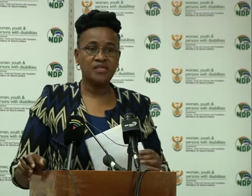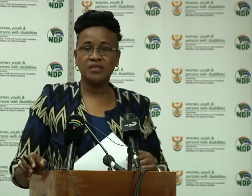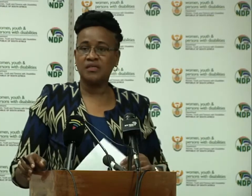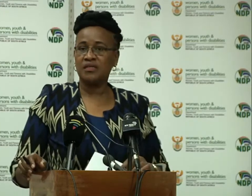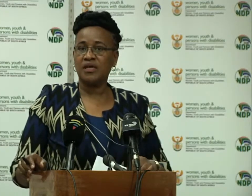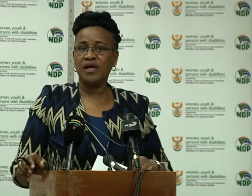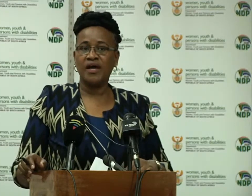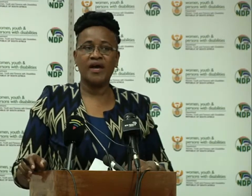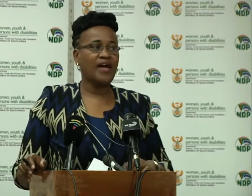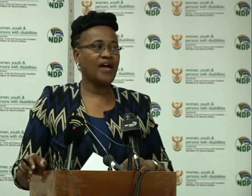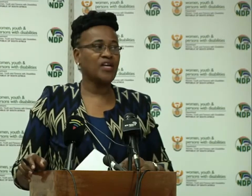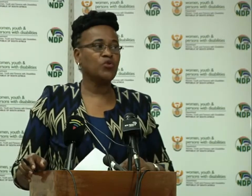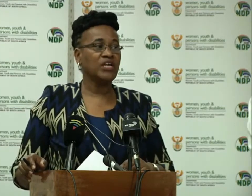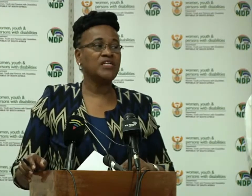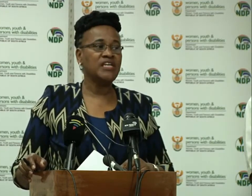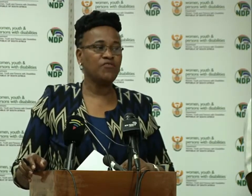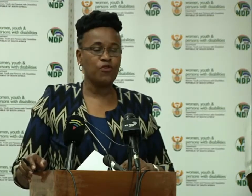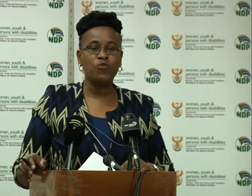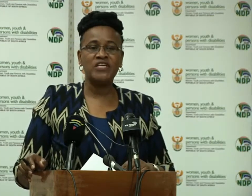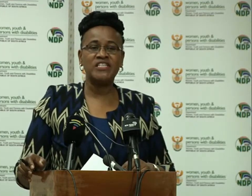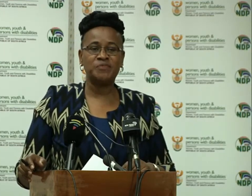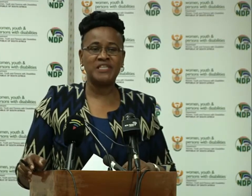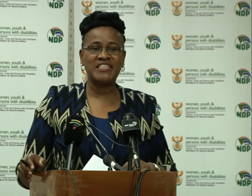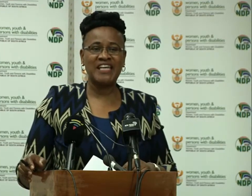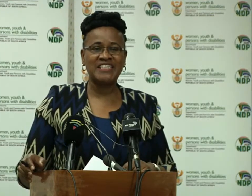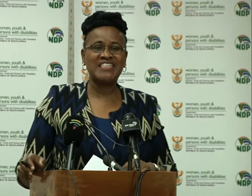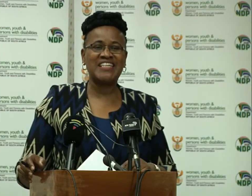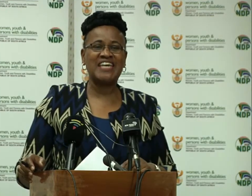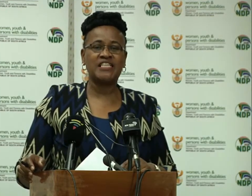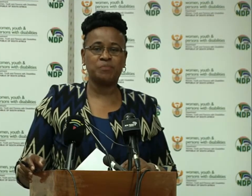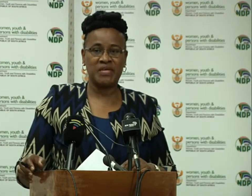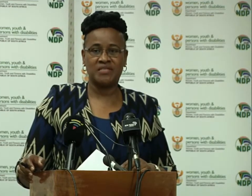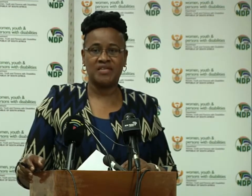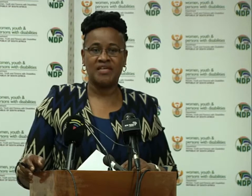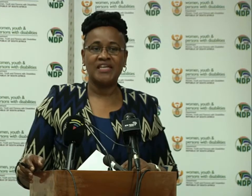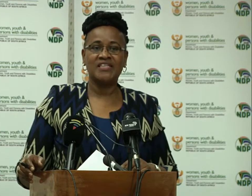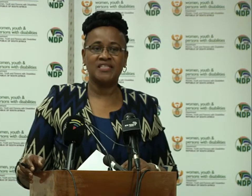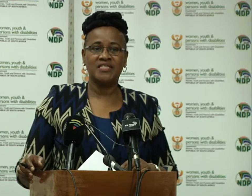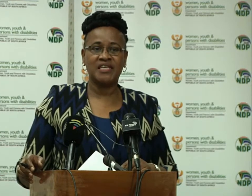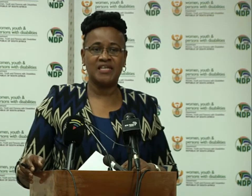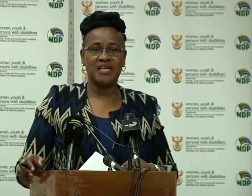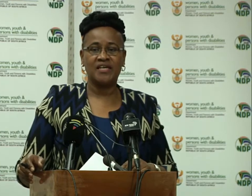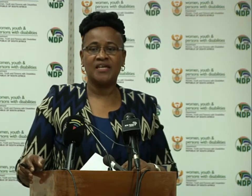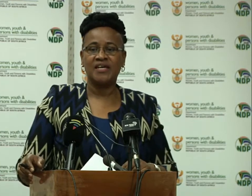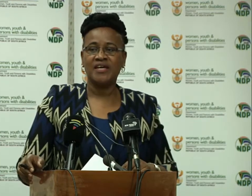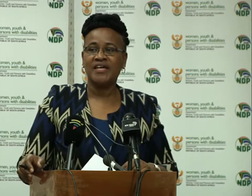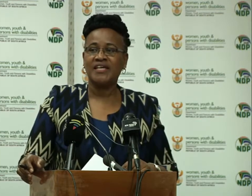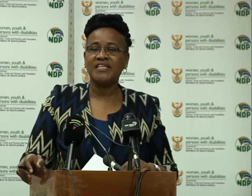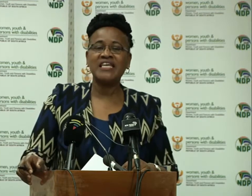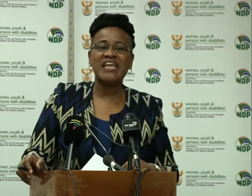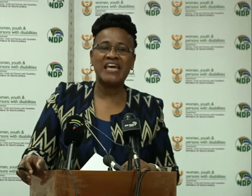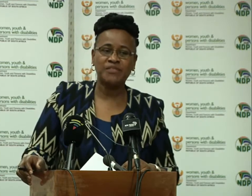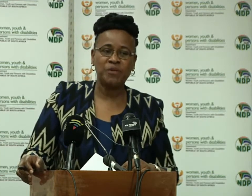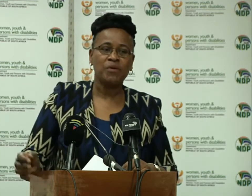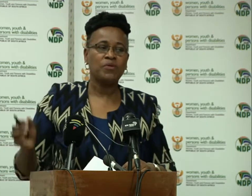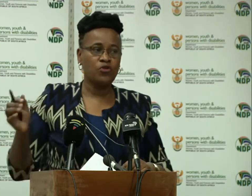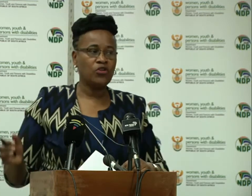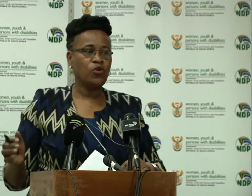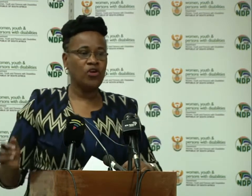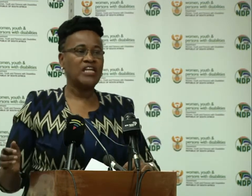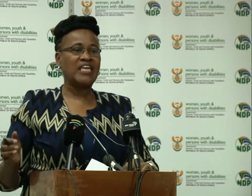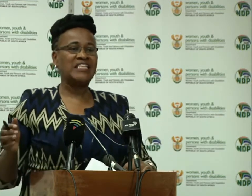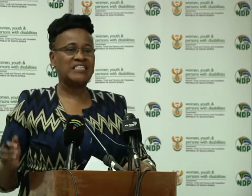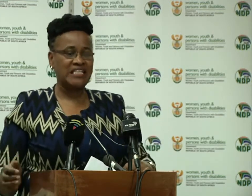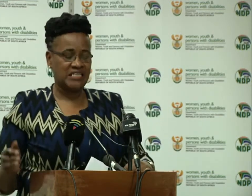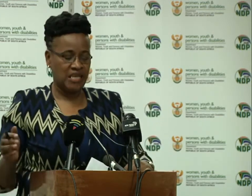I think you can hear from when he speaks that he's an expert in this area. He's an expert.